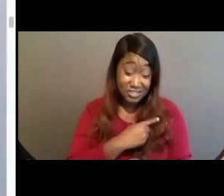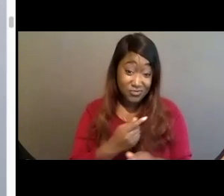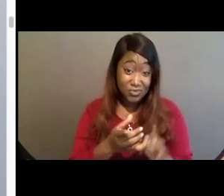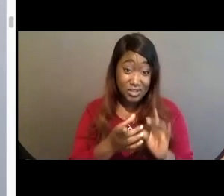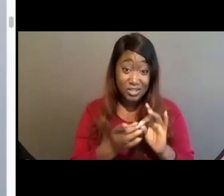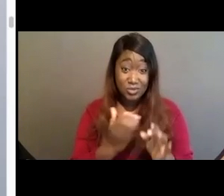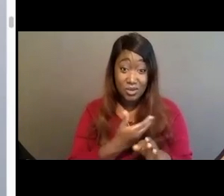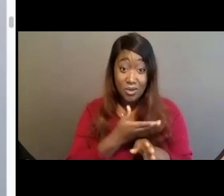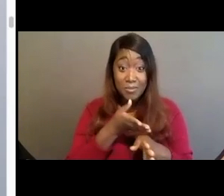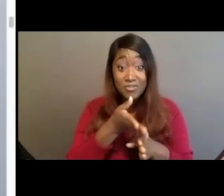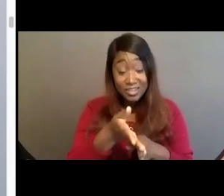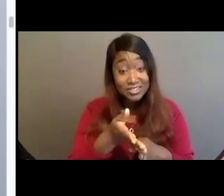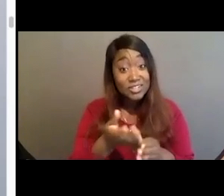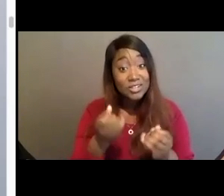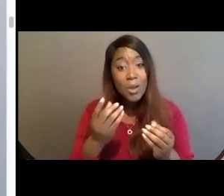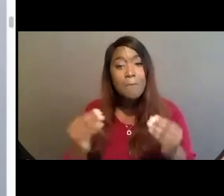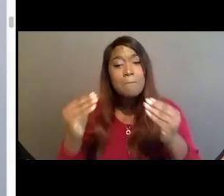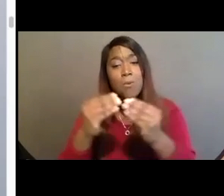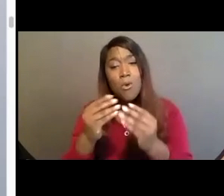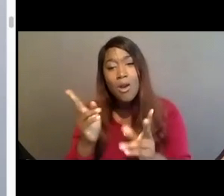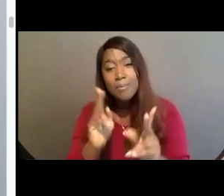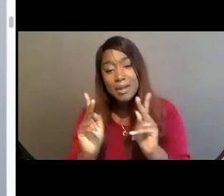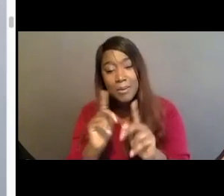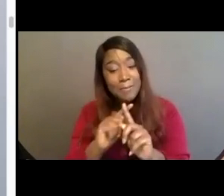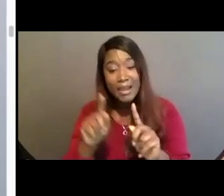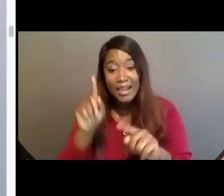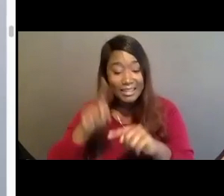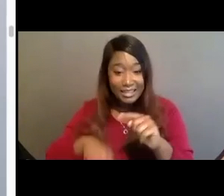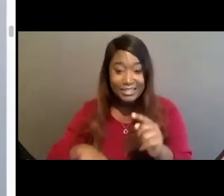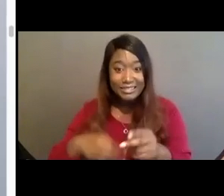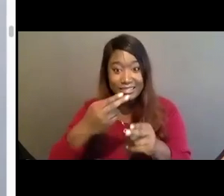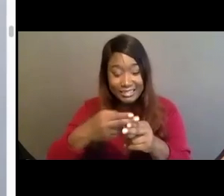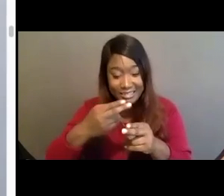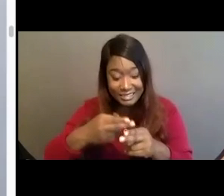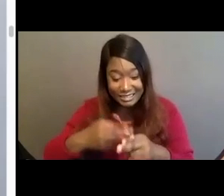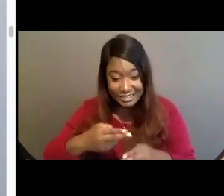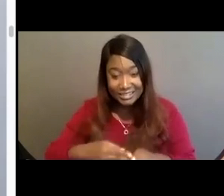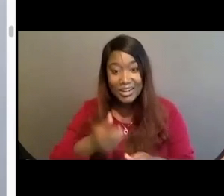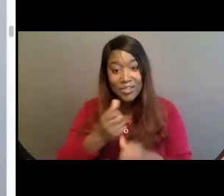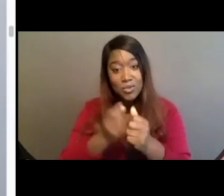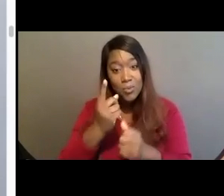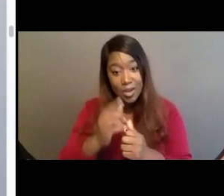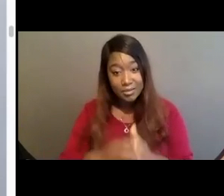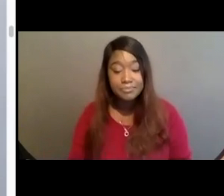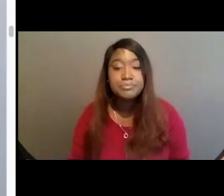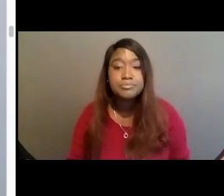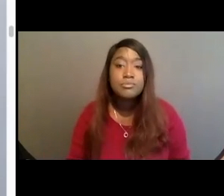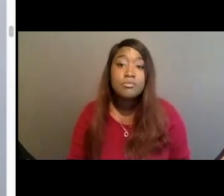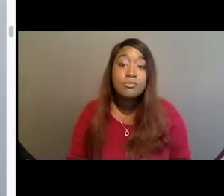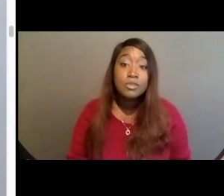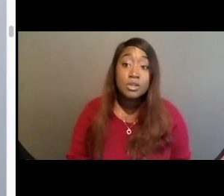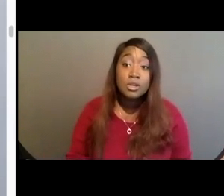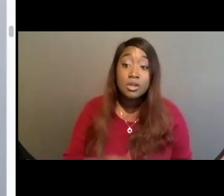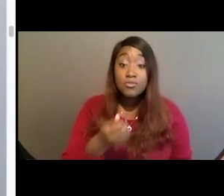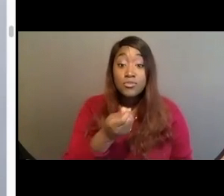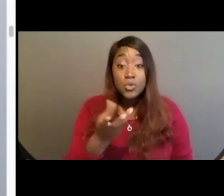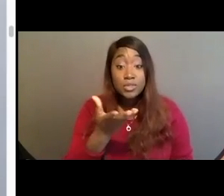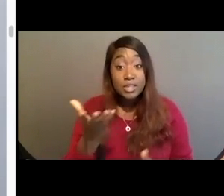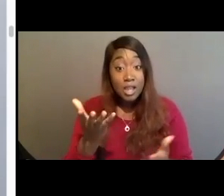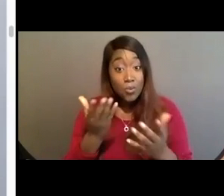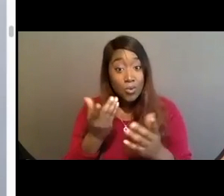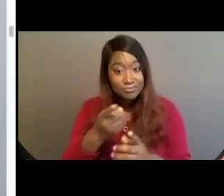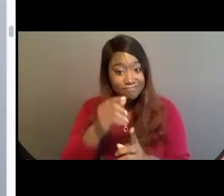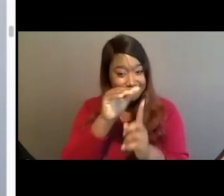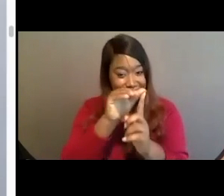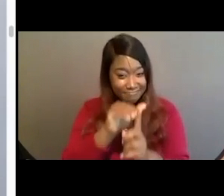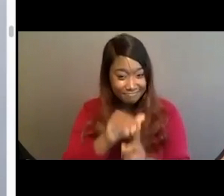more, but I couldn't go into everybody for the moment. So a couple of things to keep in mind and to be thinking about that I think are so